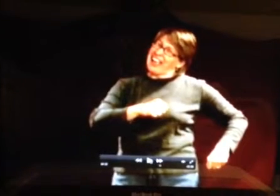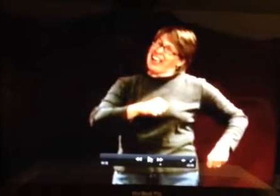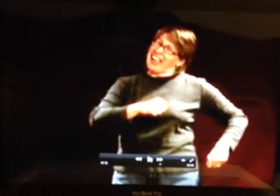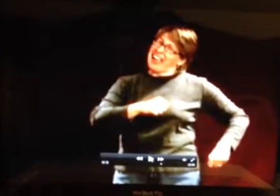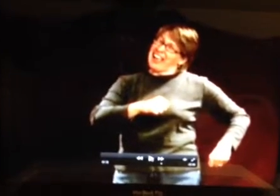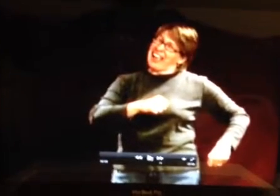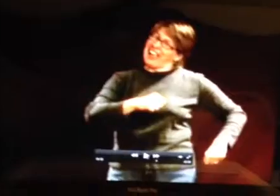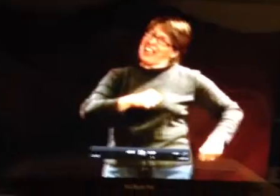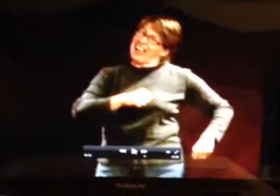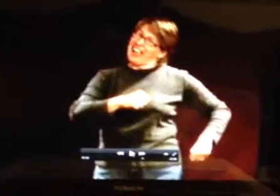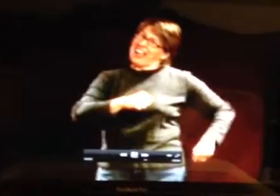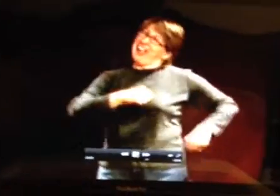you have to."